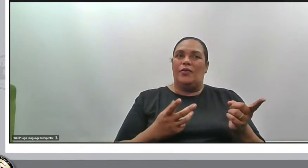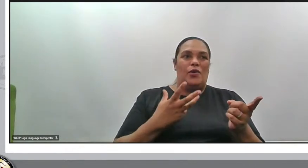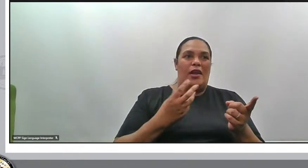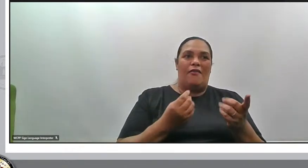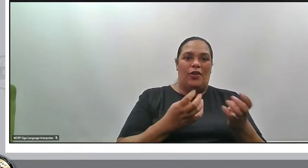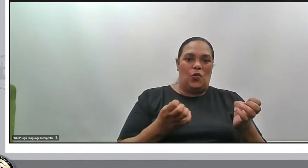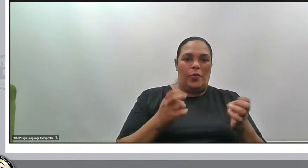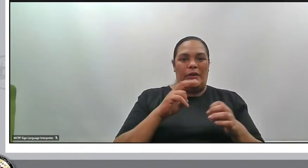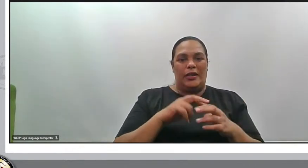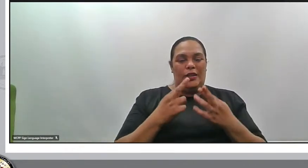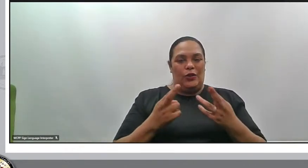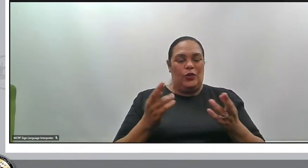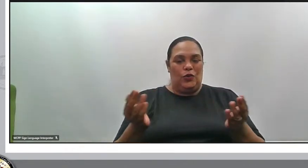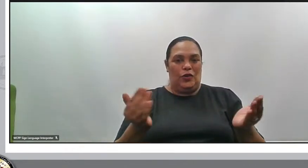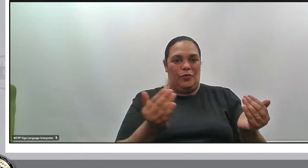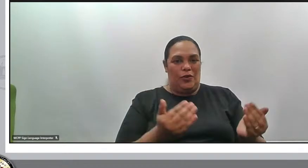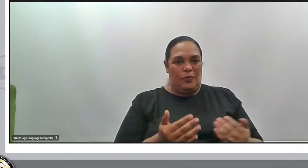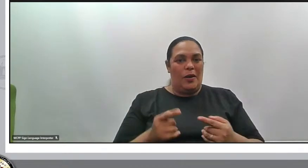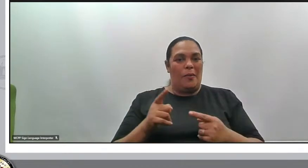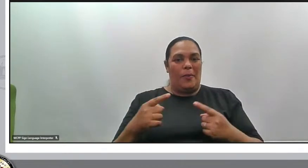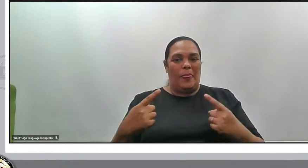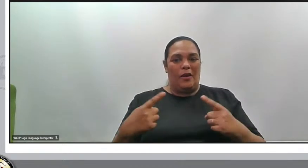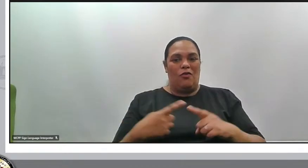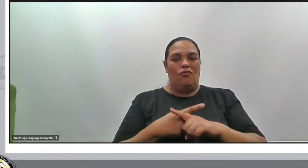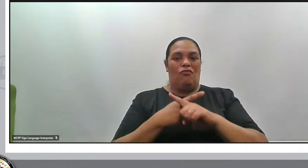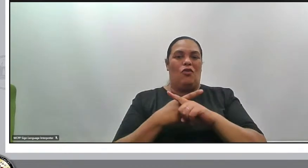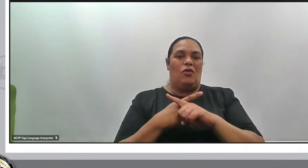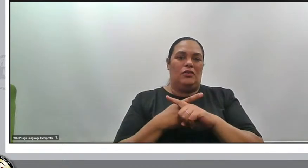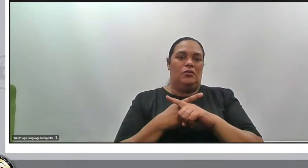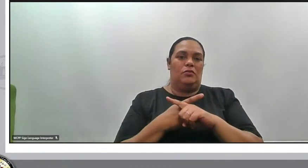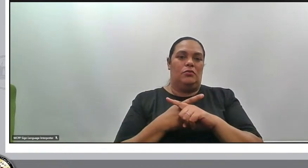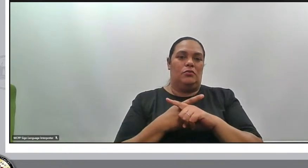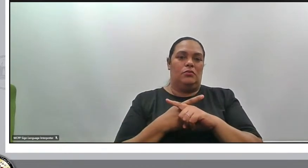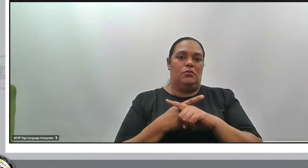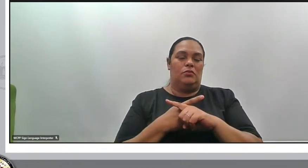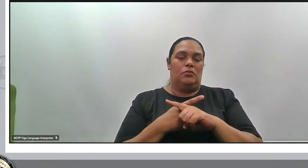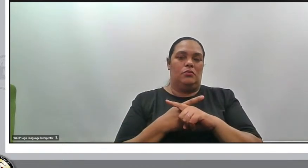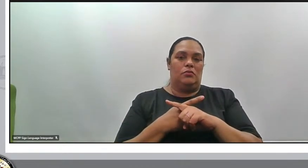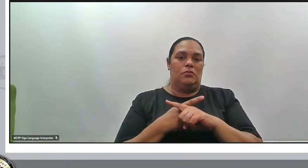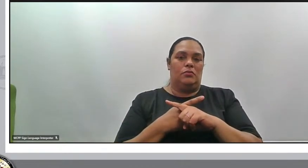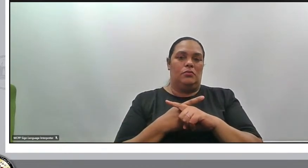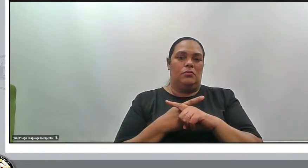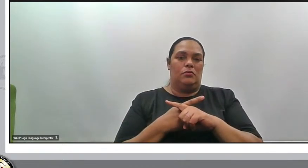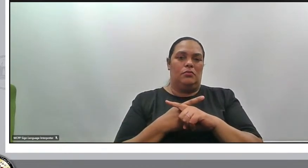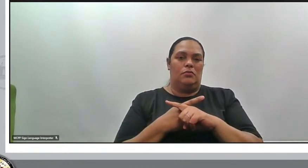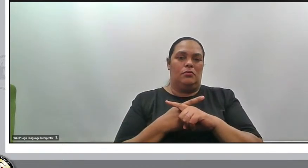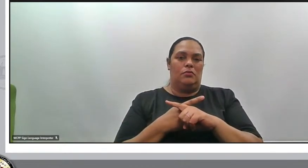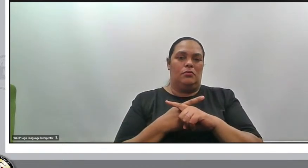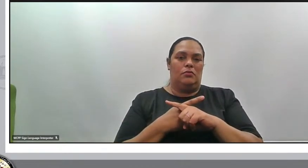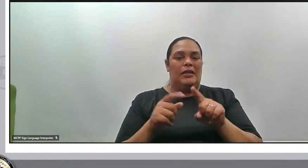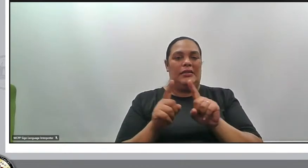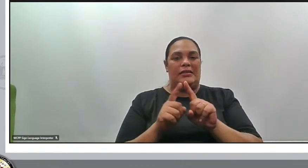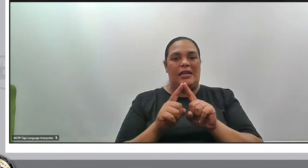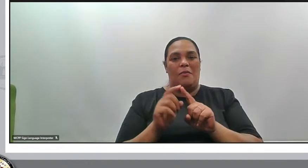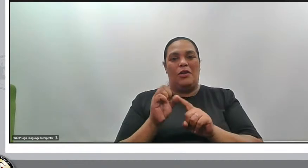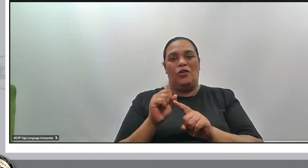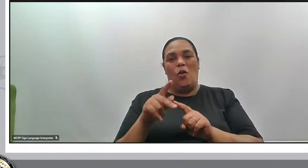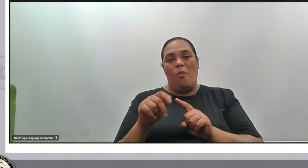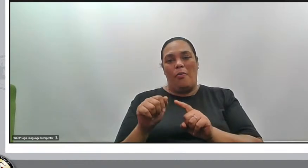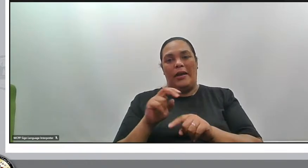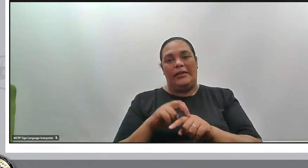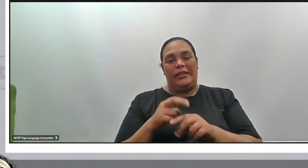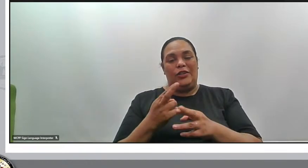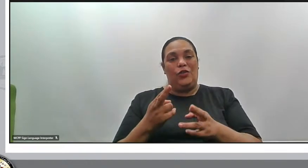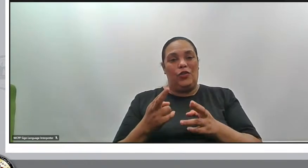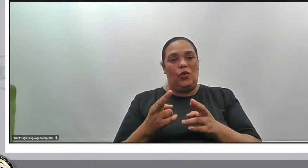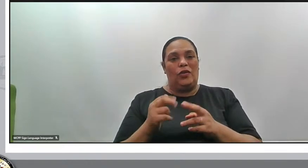have to source it in, which costs money. Similarly, with SOPA, we have to source in